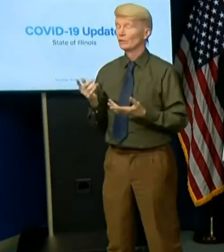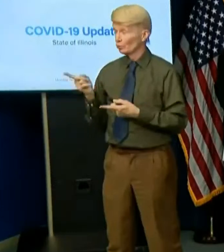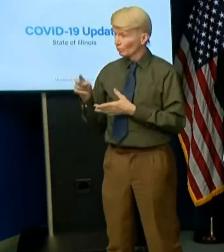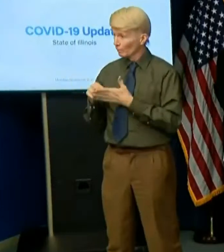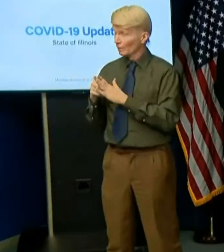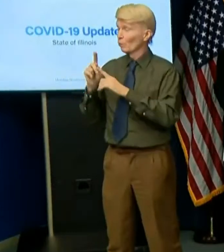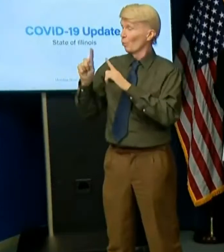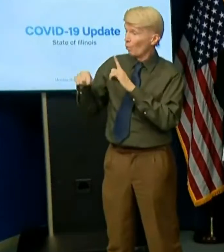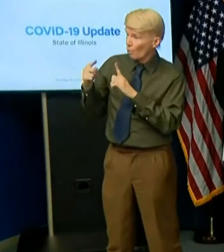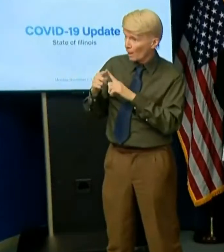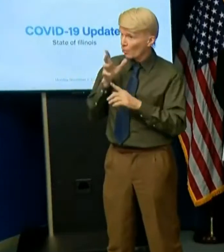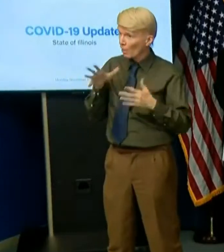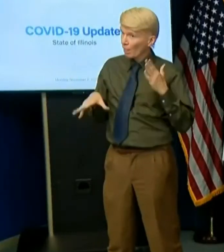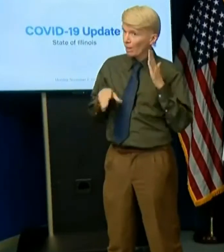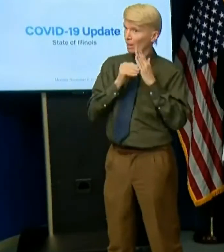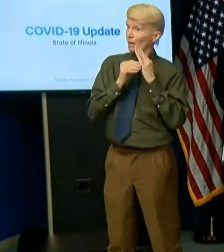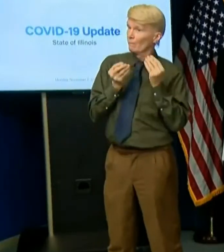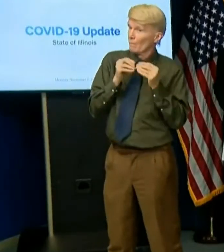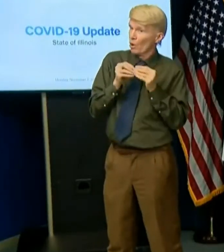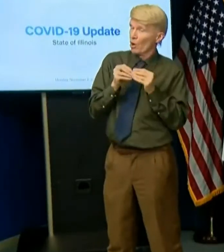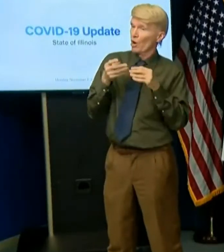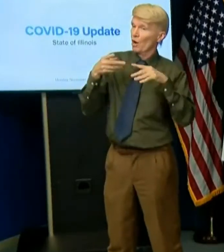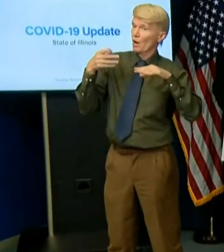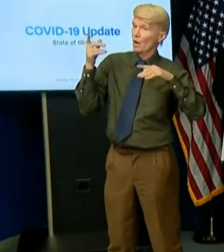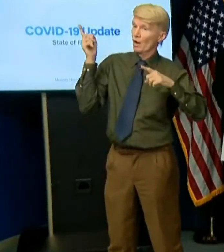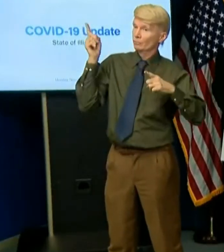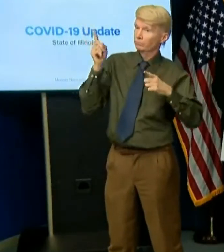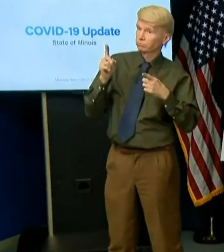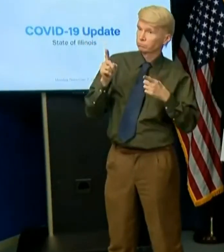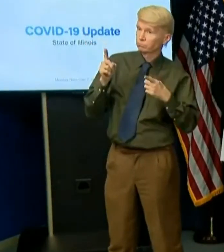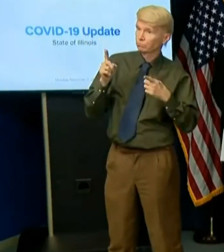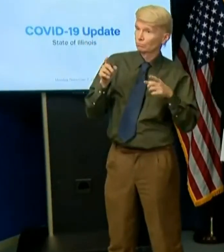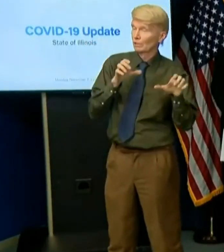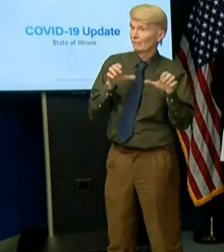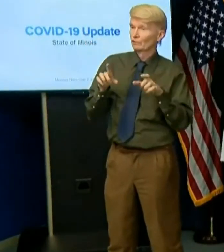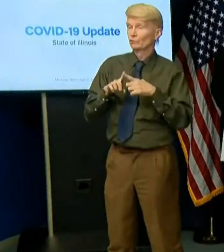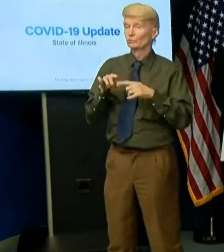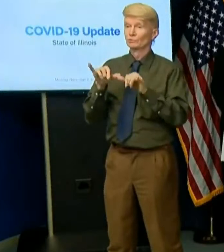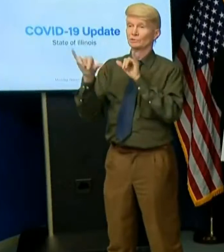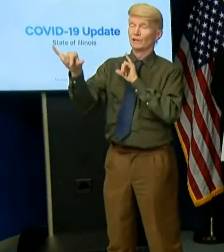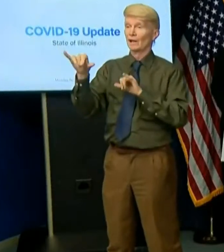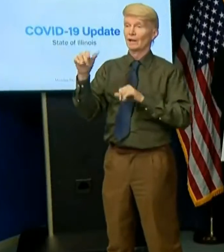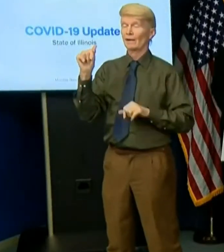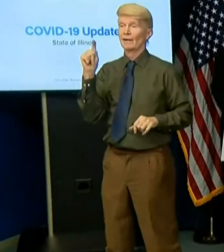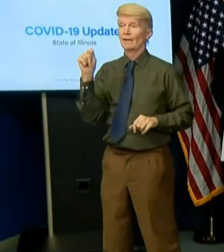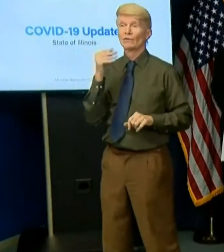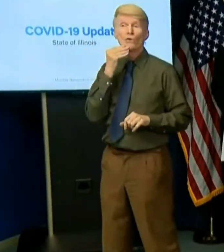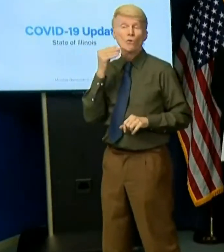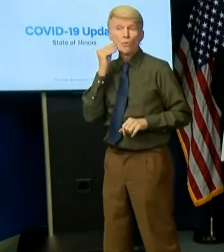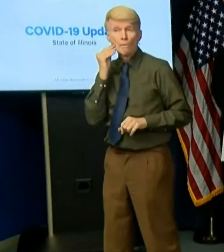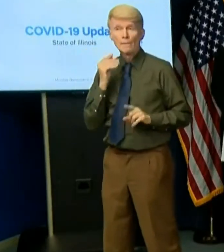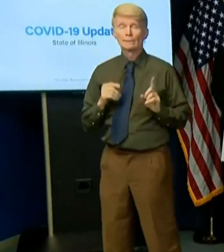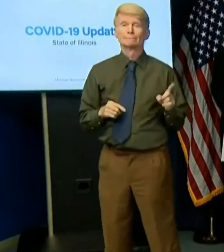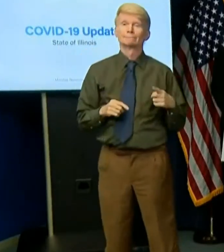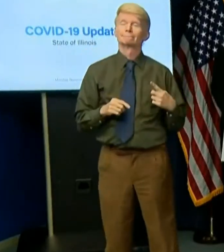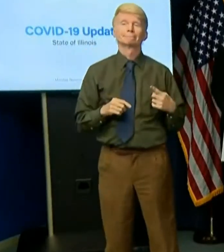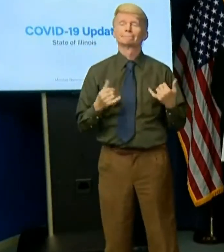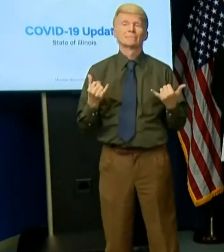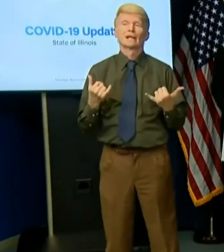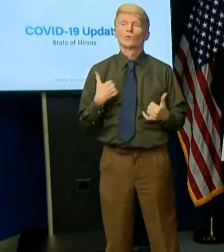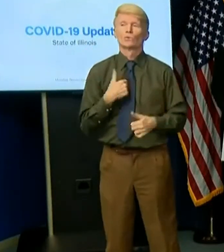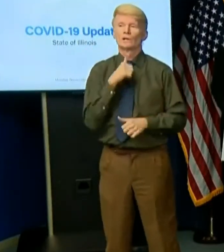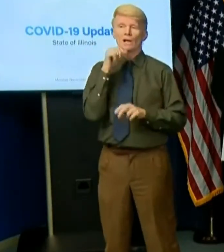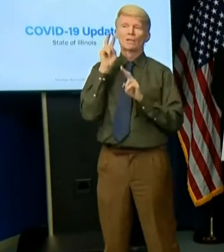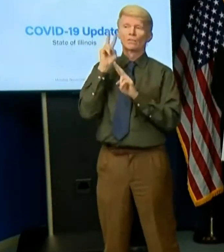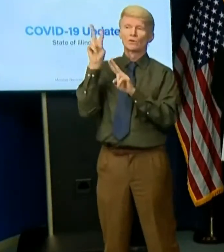impose additional mitigations? They're looking for a number in relation to a stay-at-home order. Oh, we're not currently looking